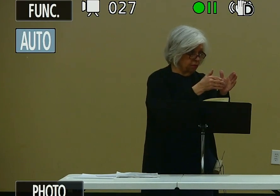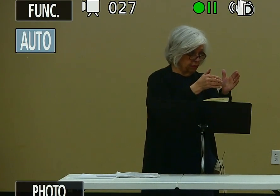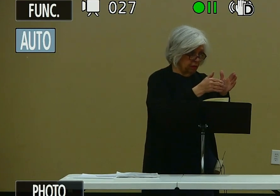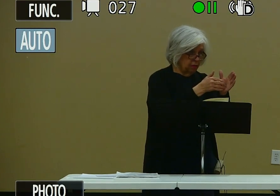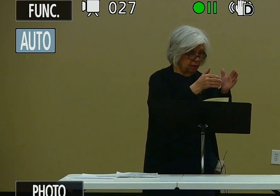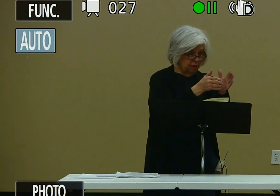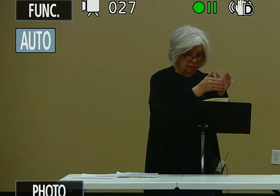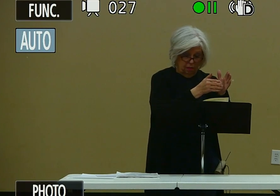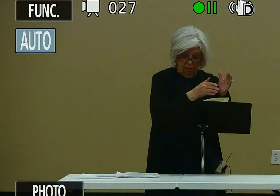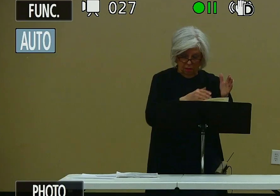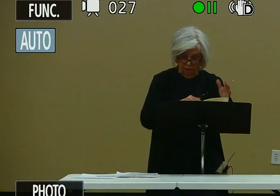often.